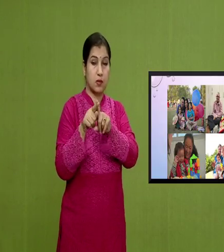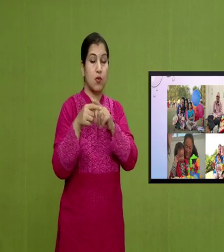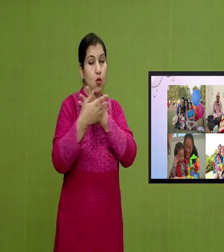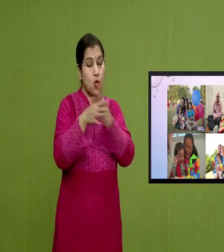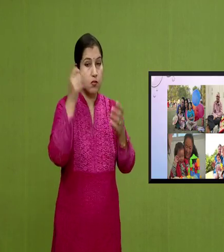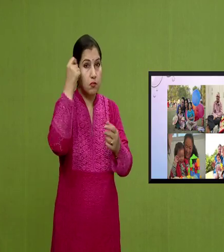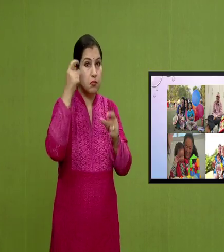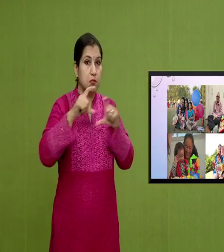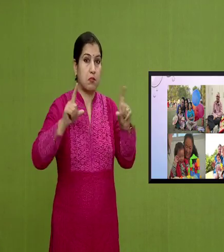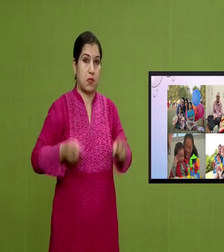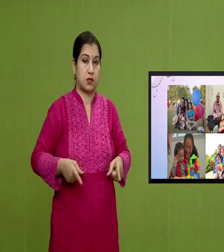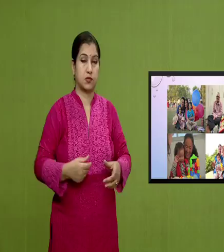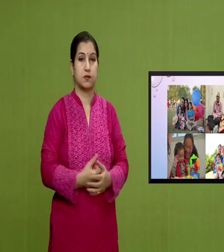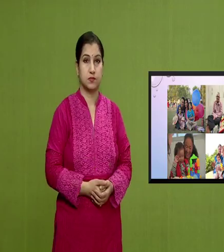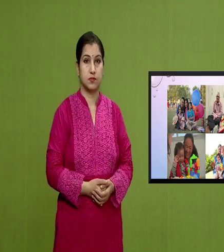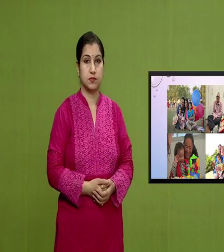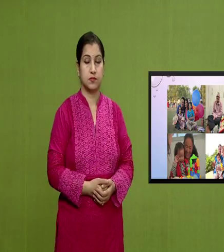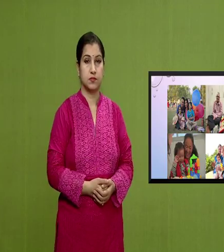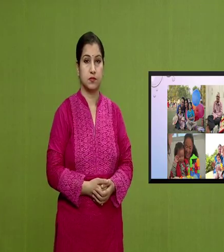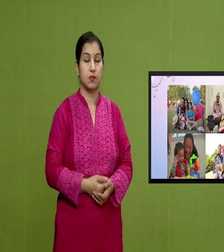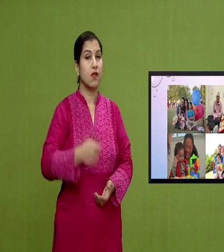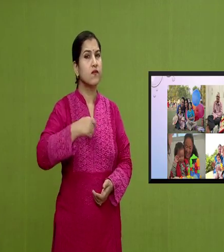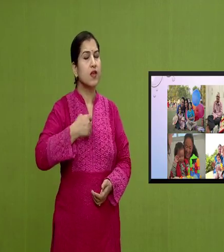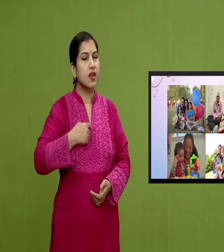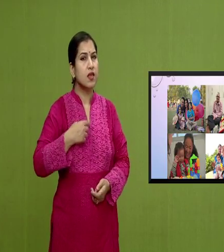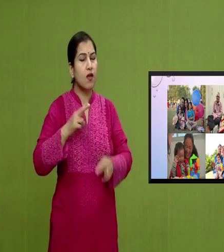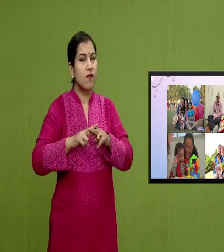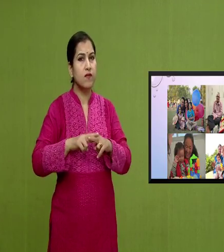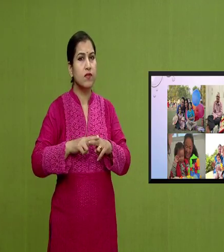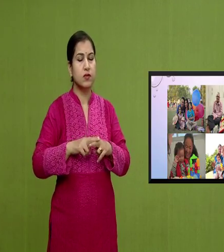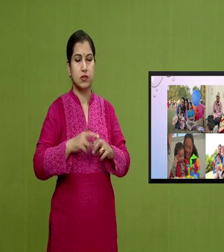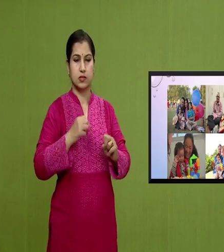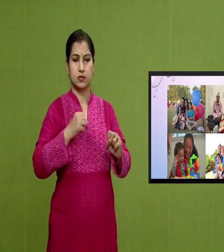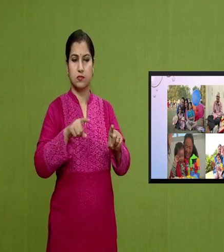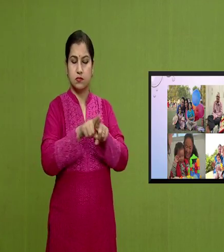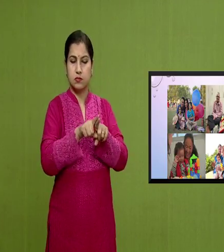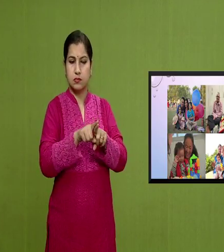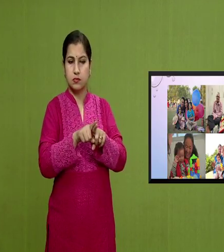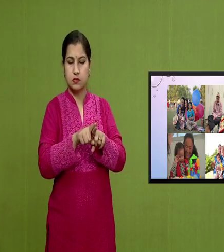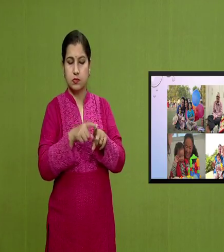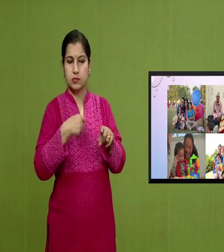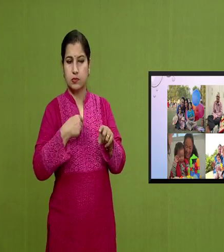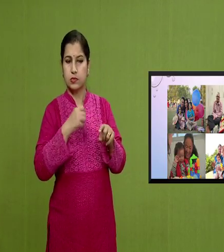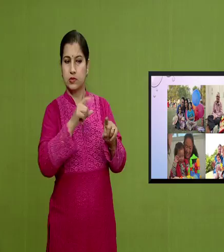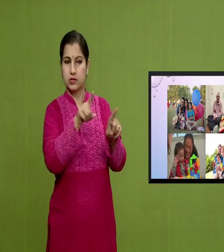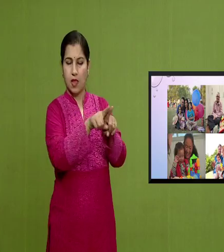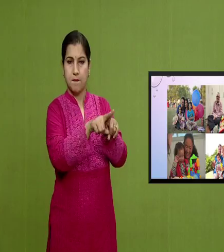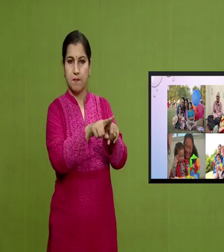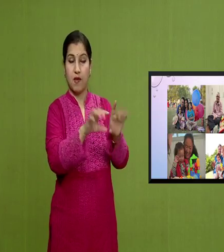responsibilities, feeling of empathy towards all family members.